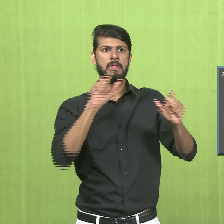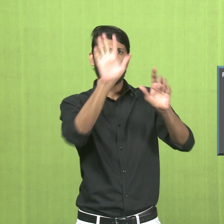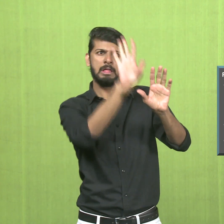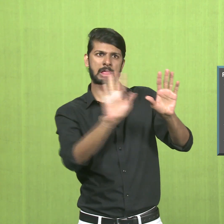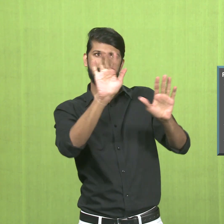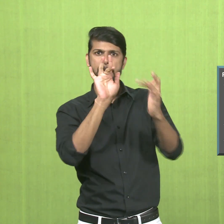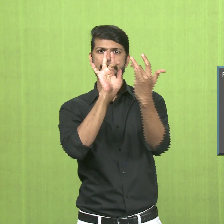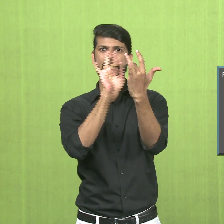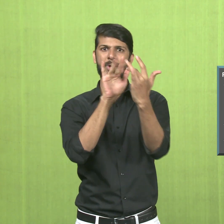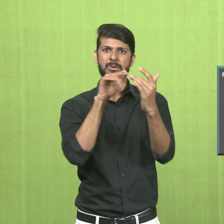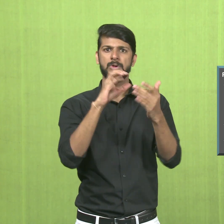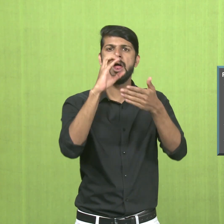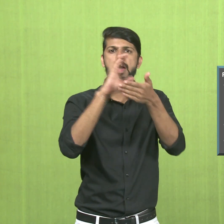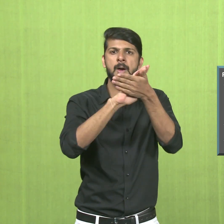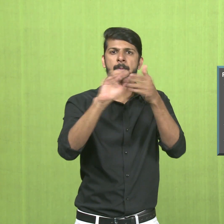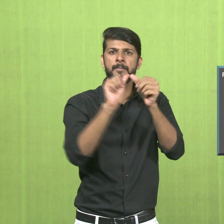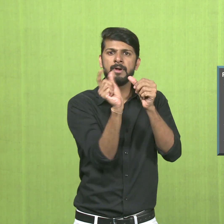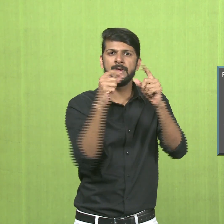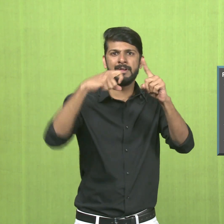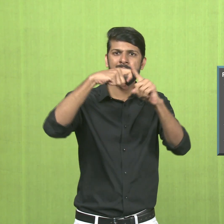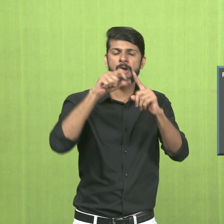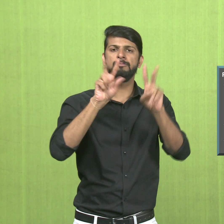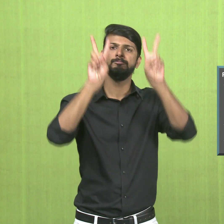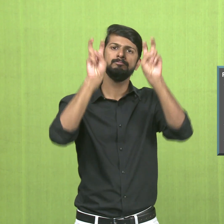you would see the border, and in the very middle